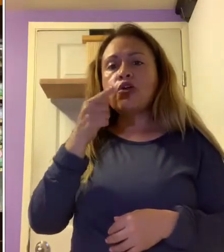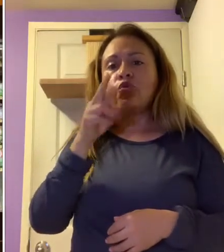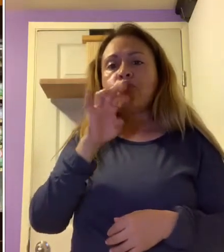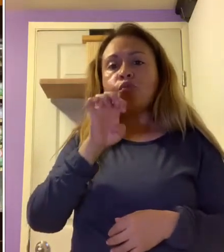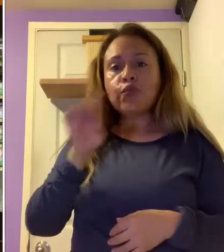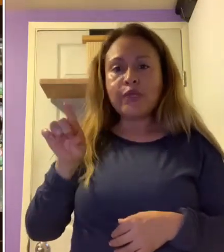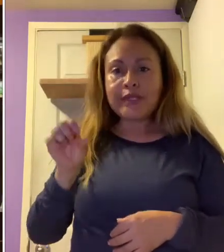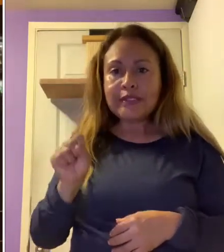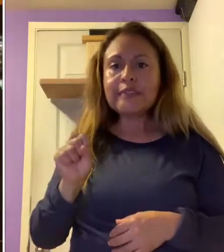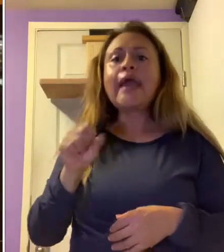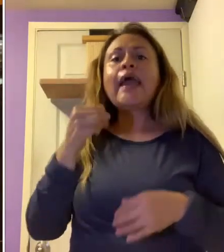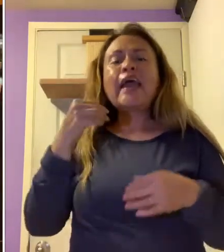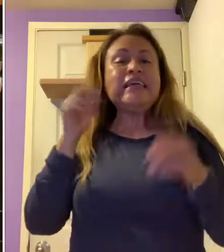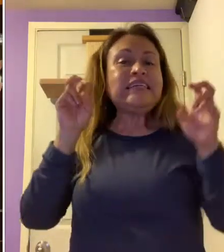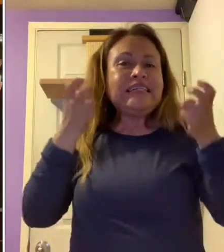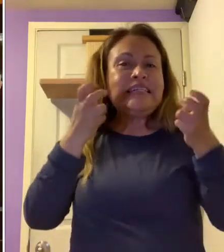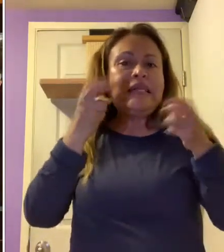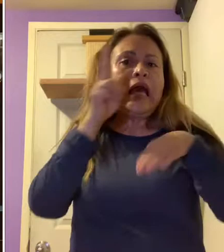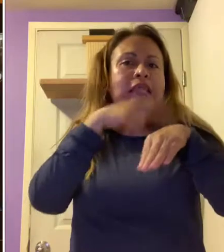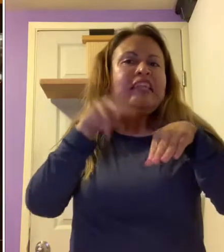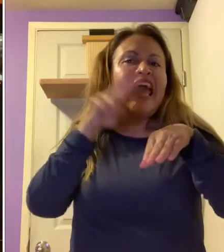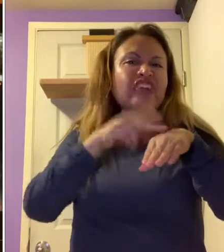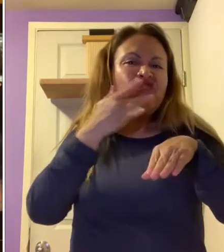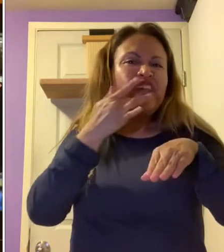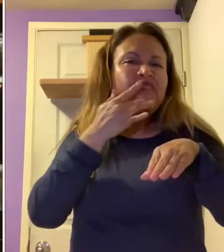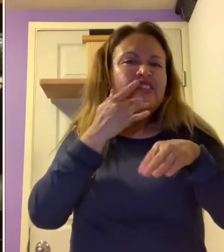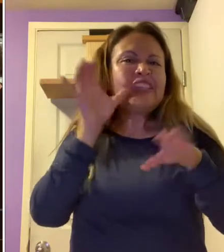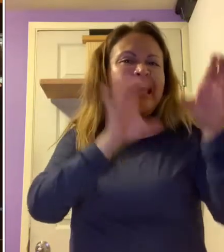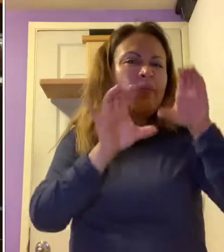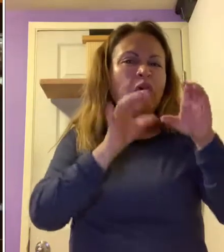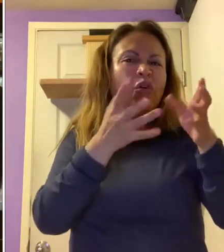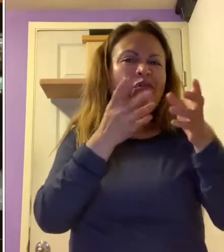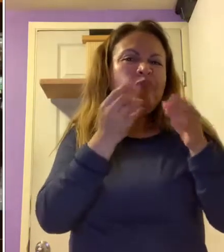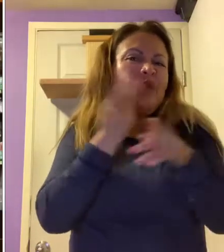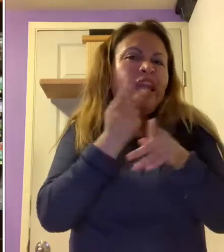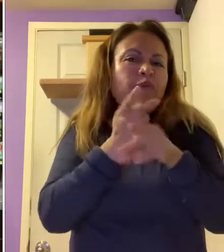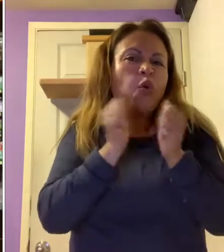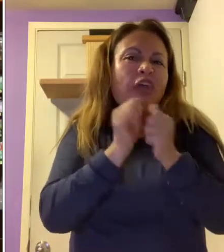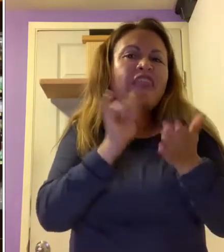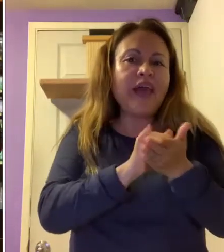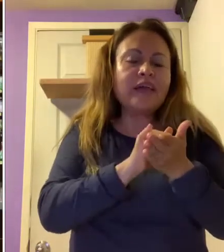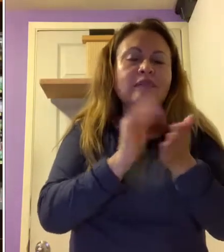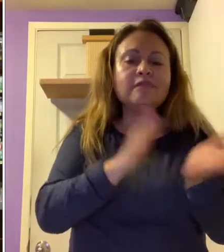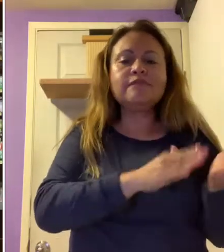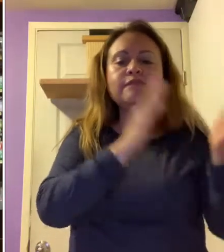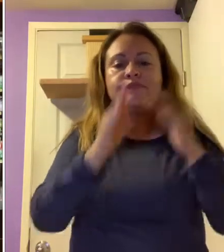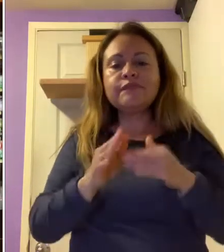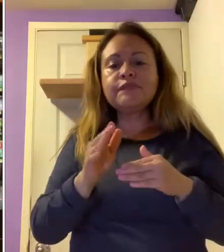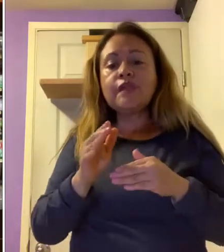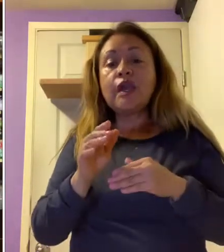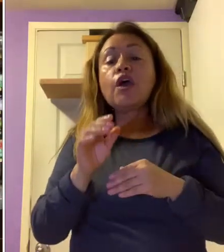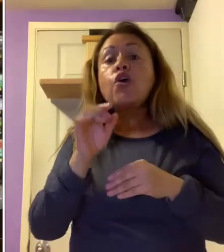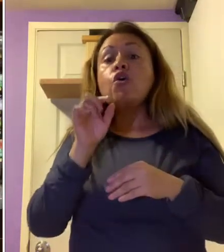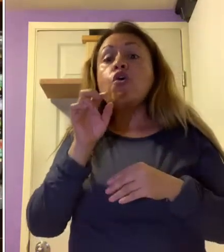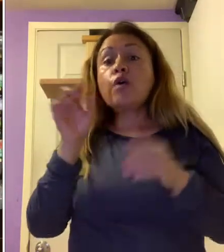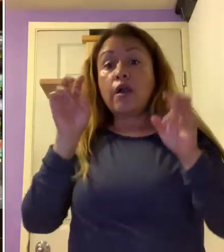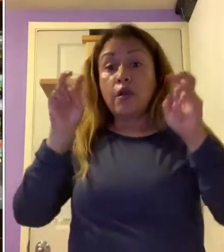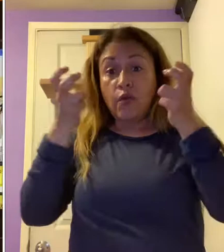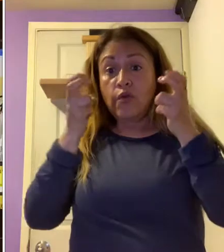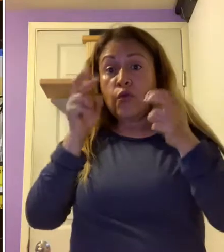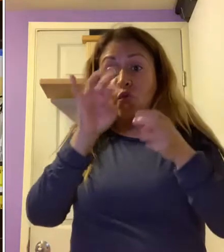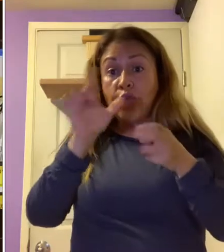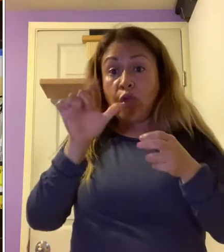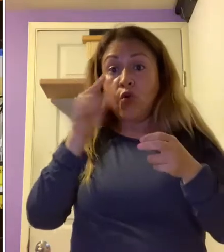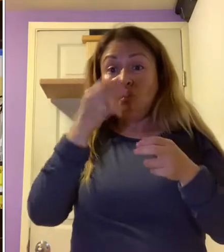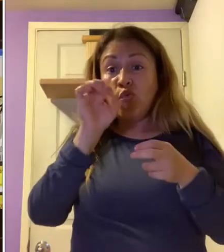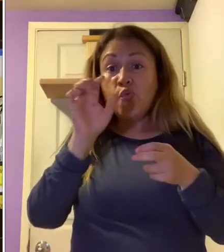see a couple of the other ones do have natural flavors, so I would be careful with that. And then right above it, very interesting company if you're low carb. It's called